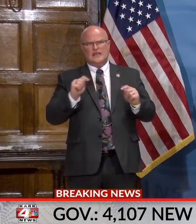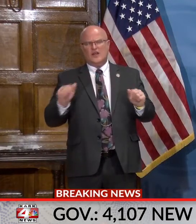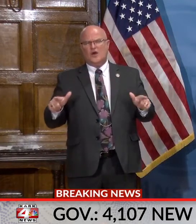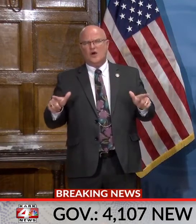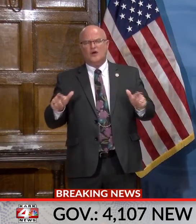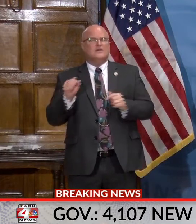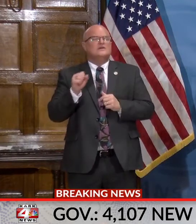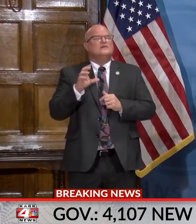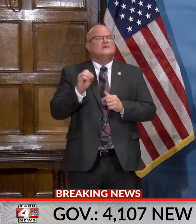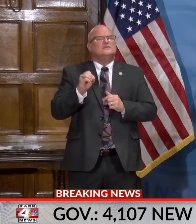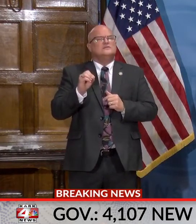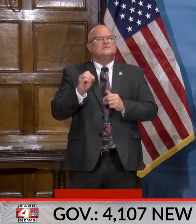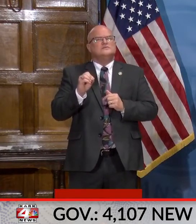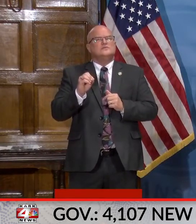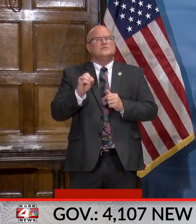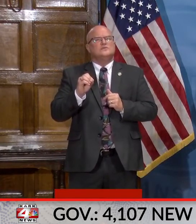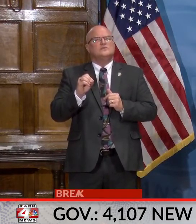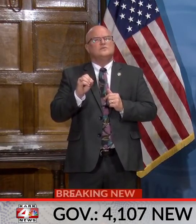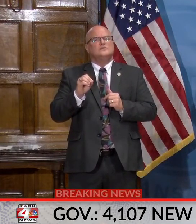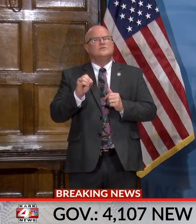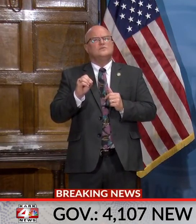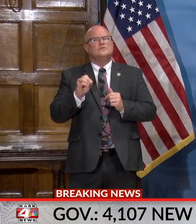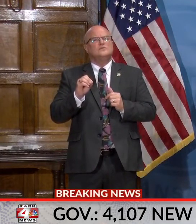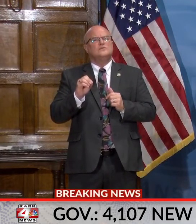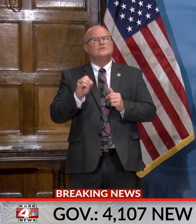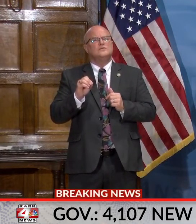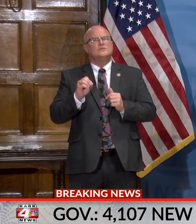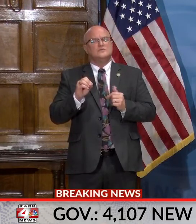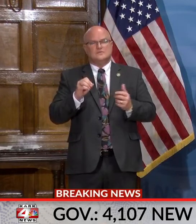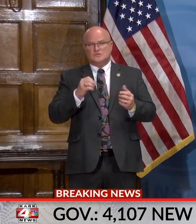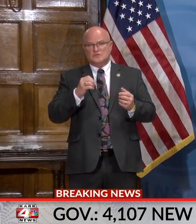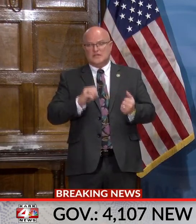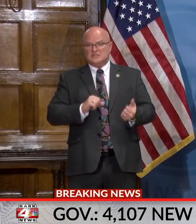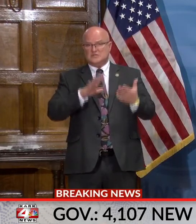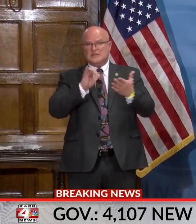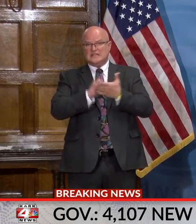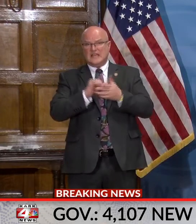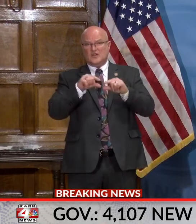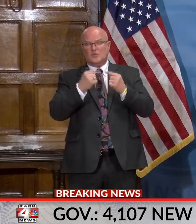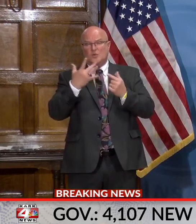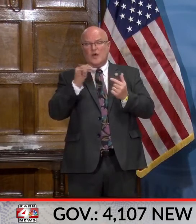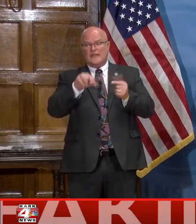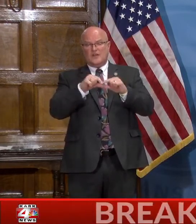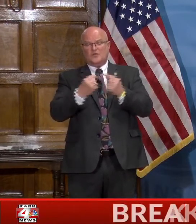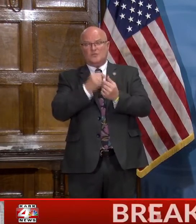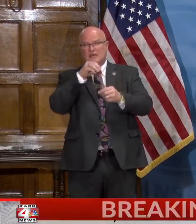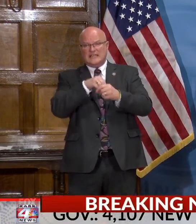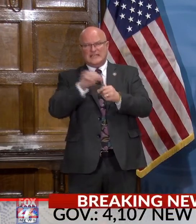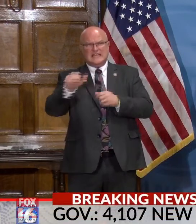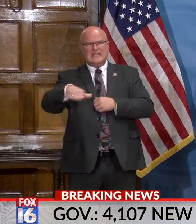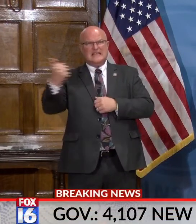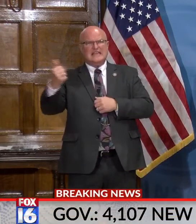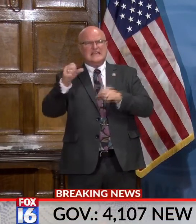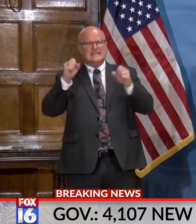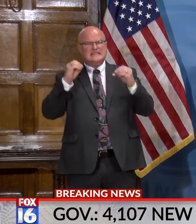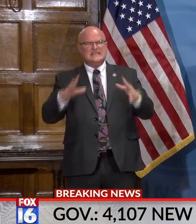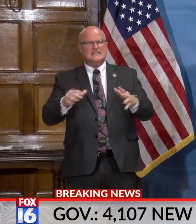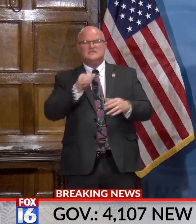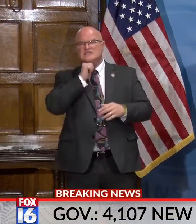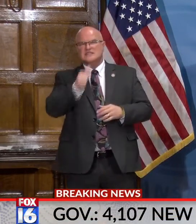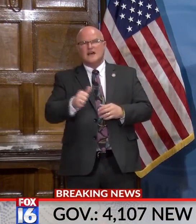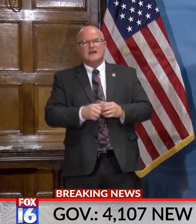So can you care to address why that group got in and any amount of teachers did not get